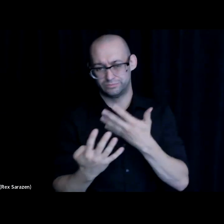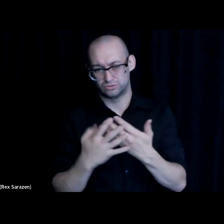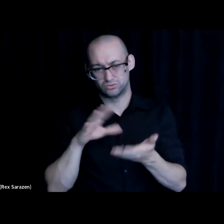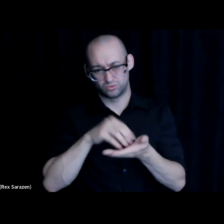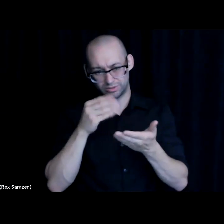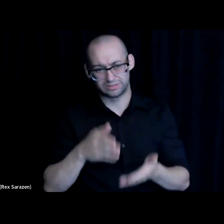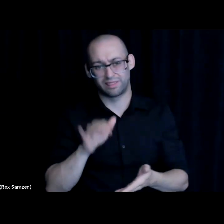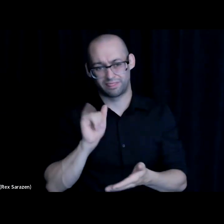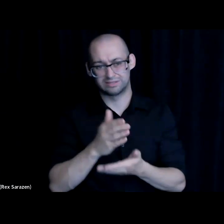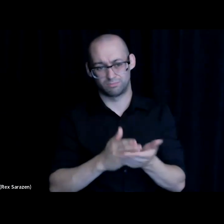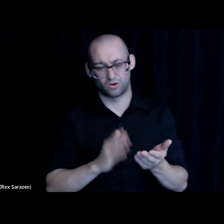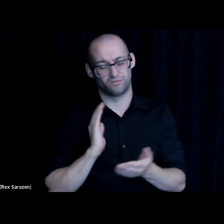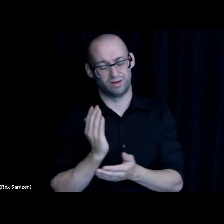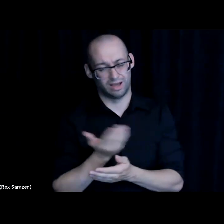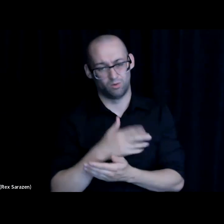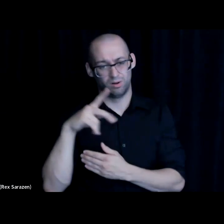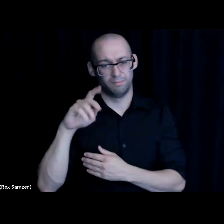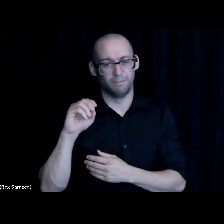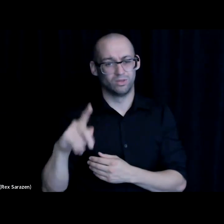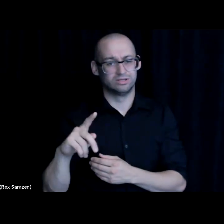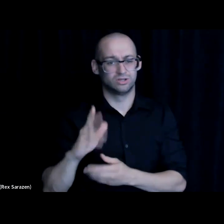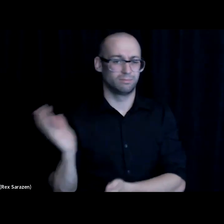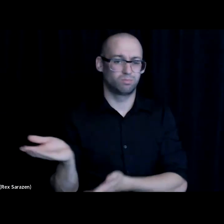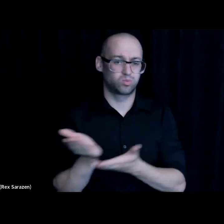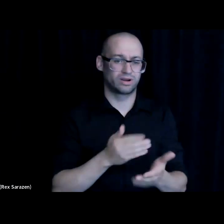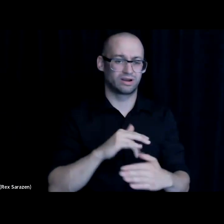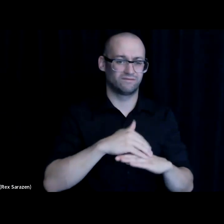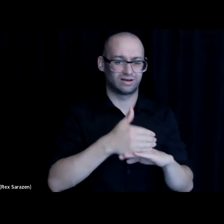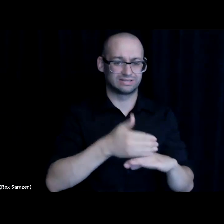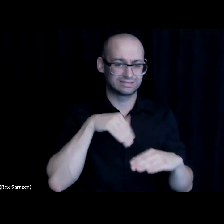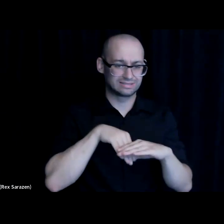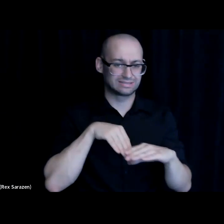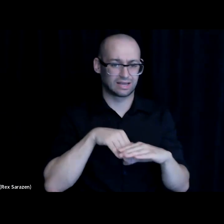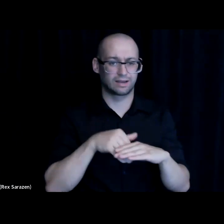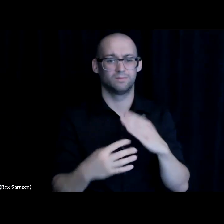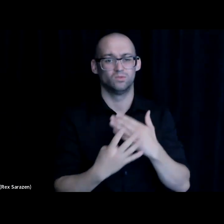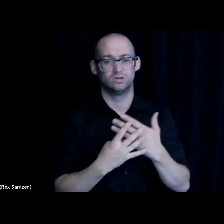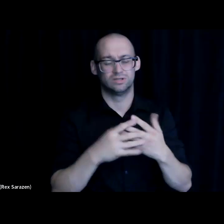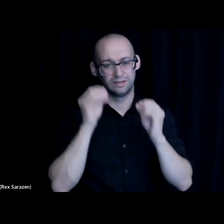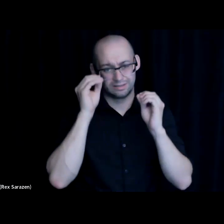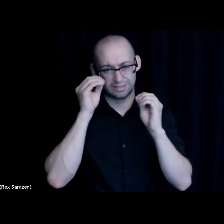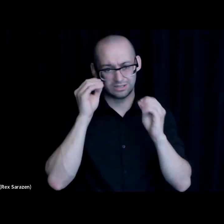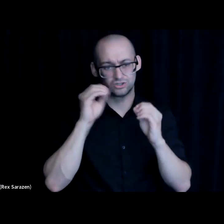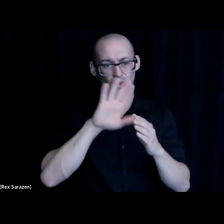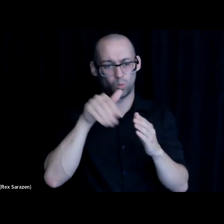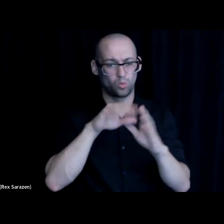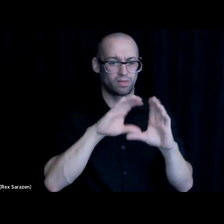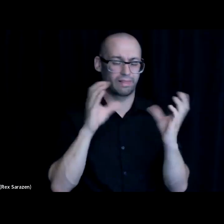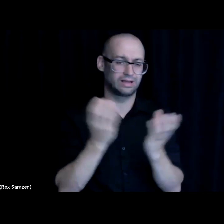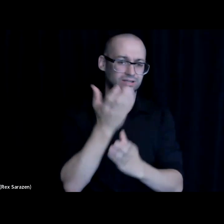part of our population, and we actually bring the devices into the prisons and teach, and hold classes